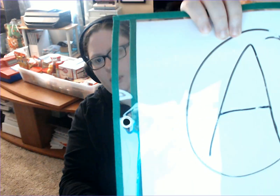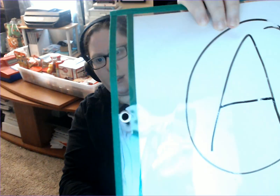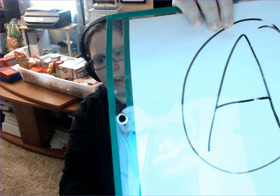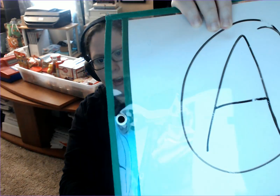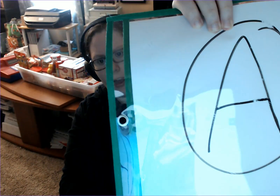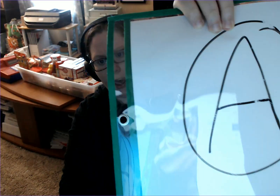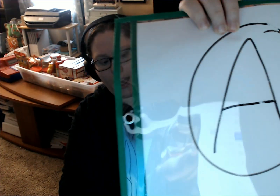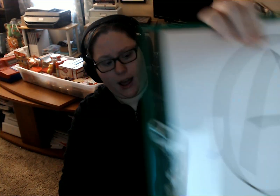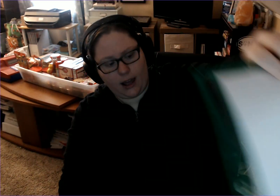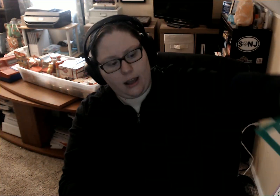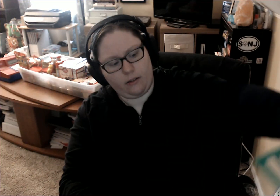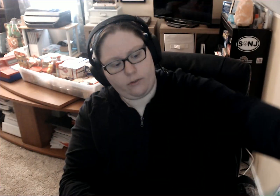A,